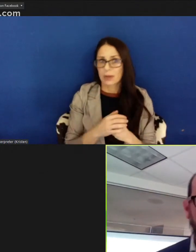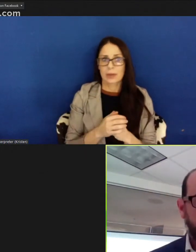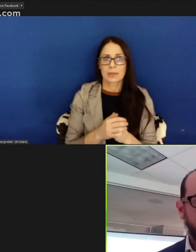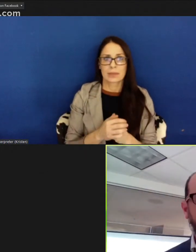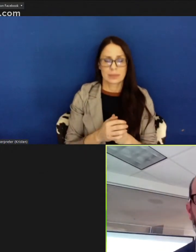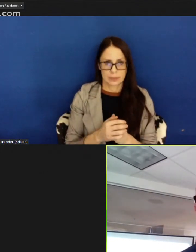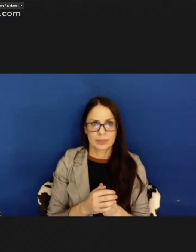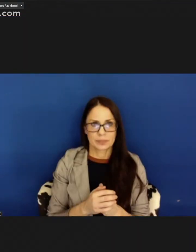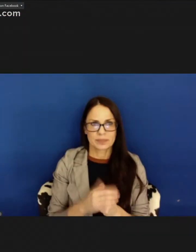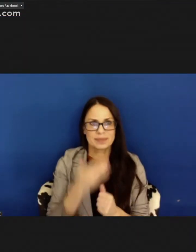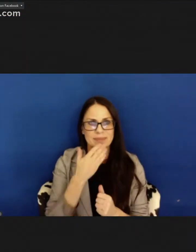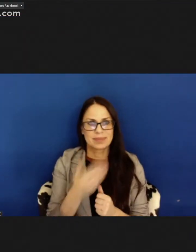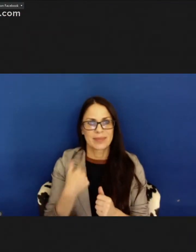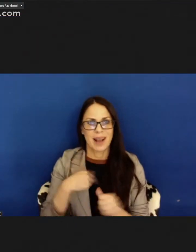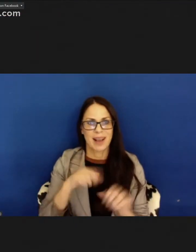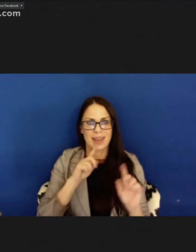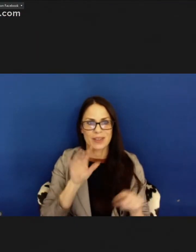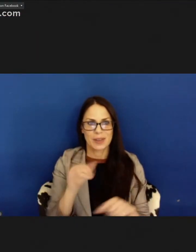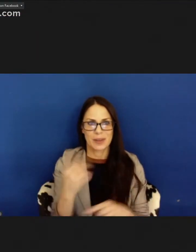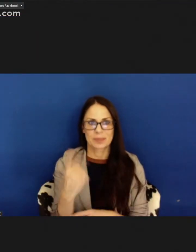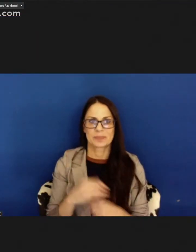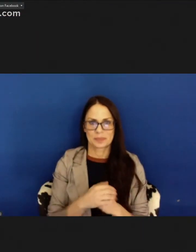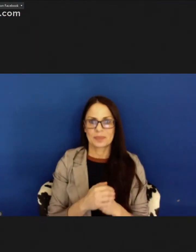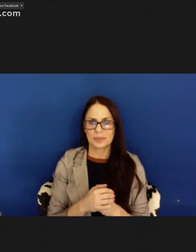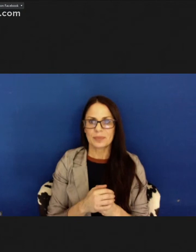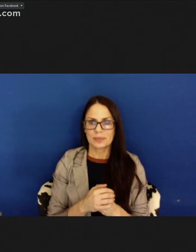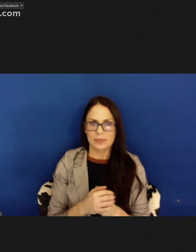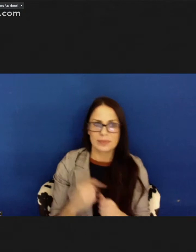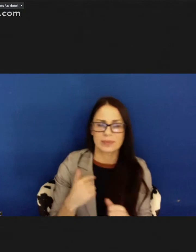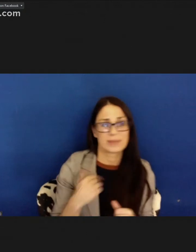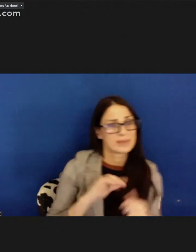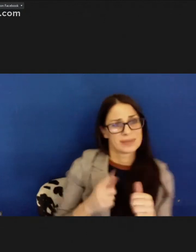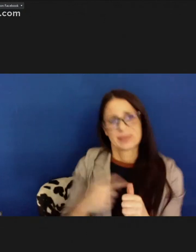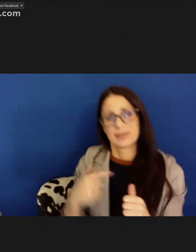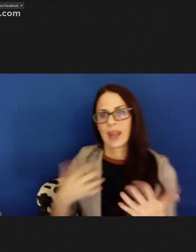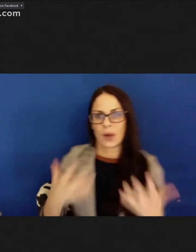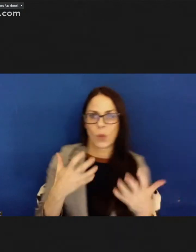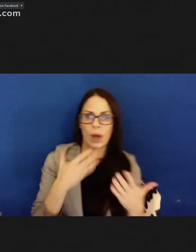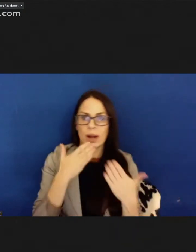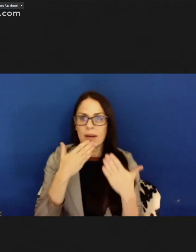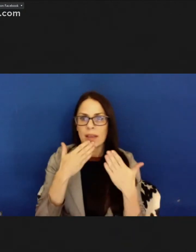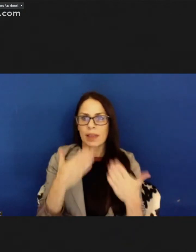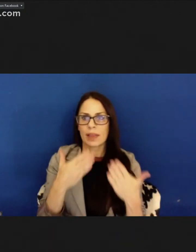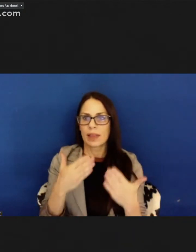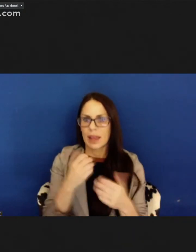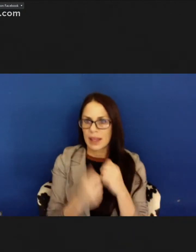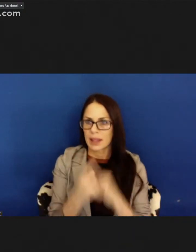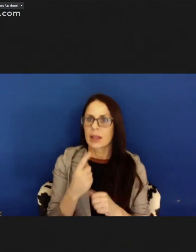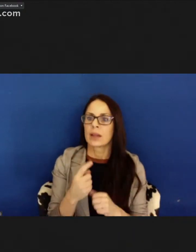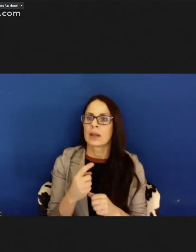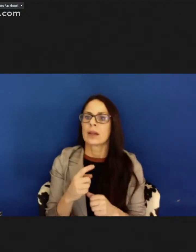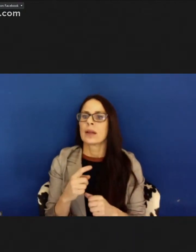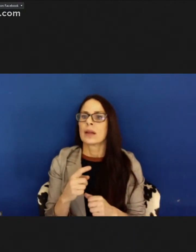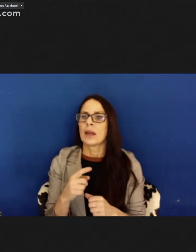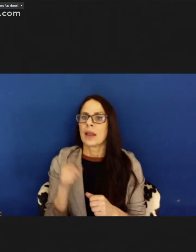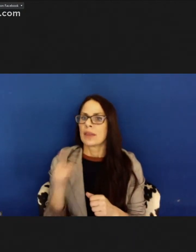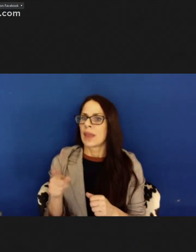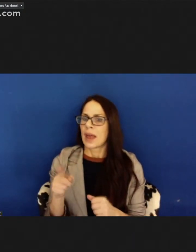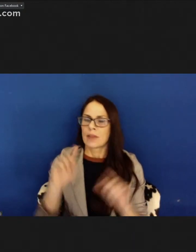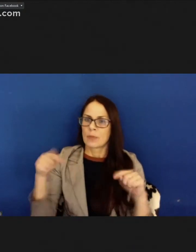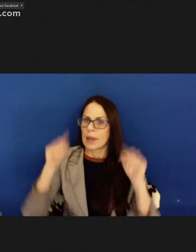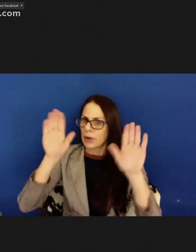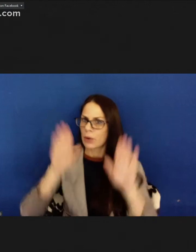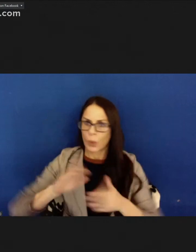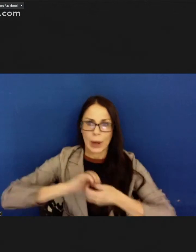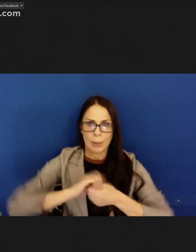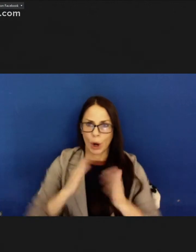Thanks, Kevin. I'll take that one. First, I really do just want to, thank Adelante. They've been a great partner over the last 10 months.